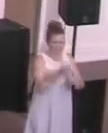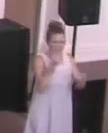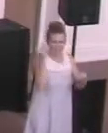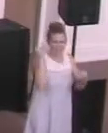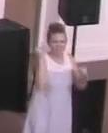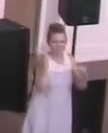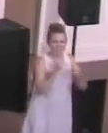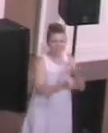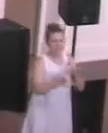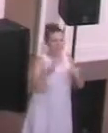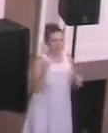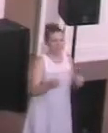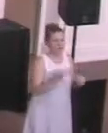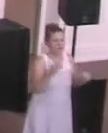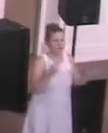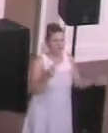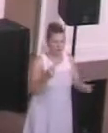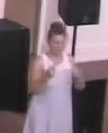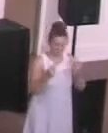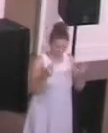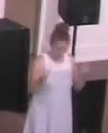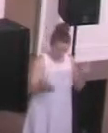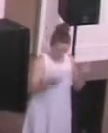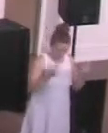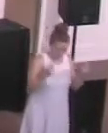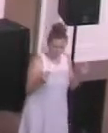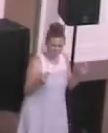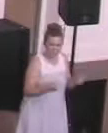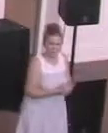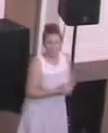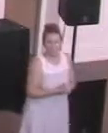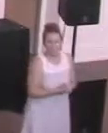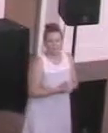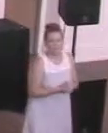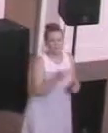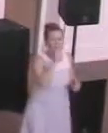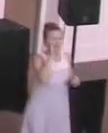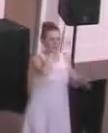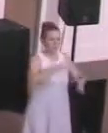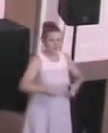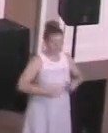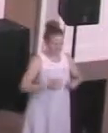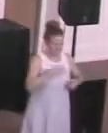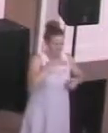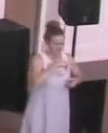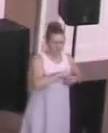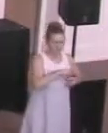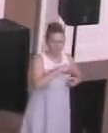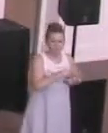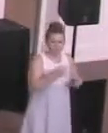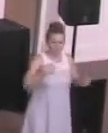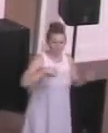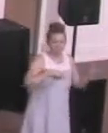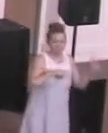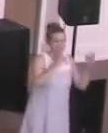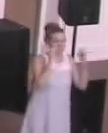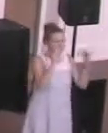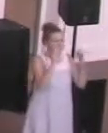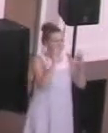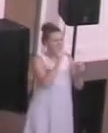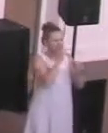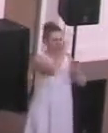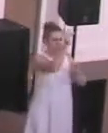never ending. Oh, oh, oh. You are alive. You are alive in us.